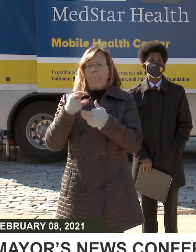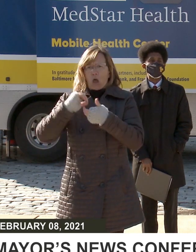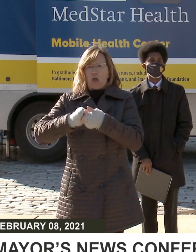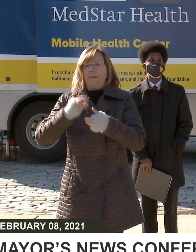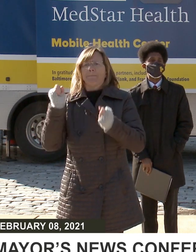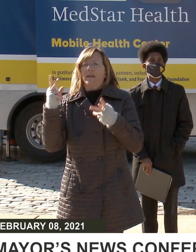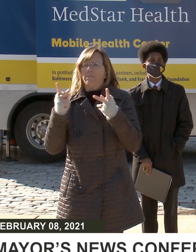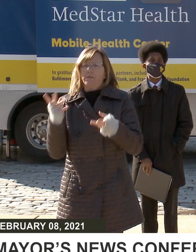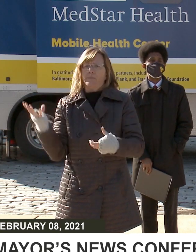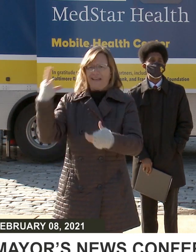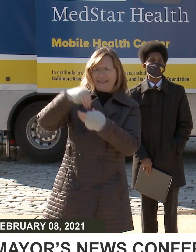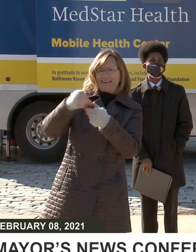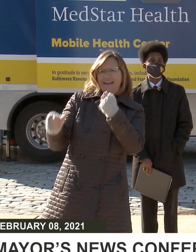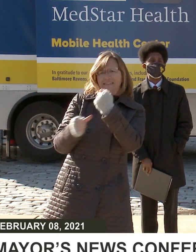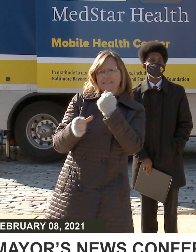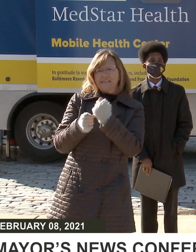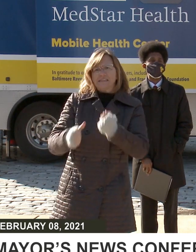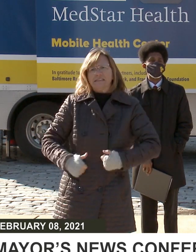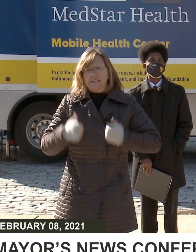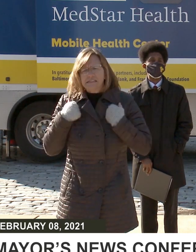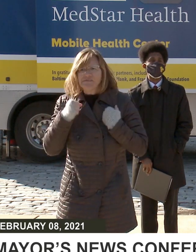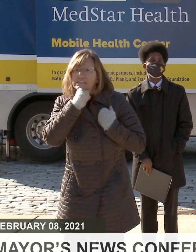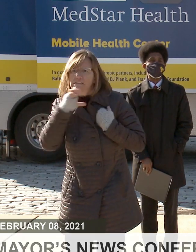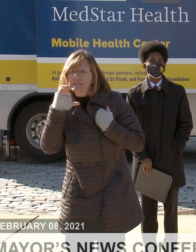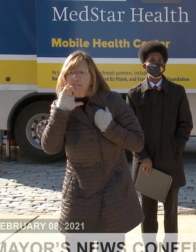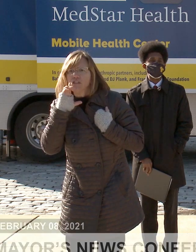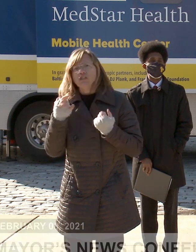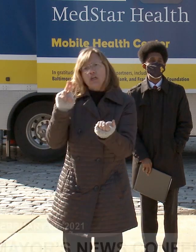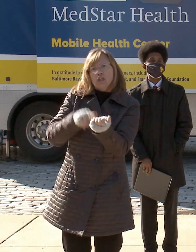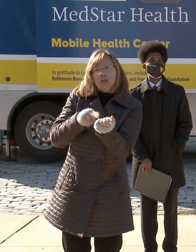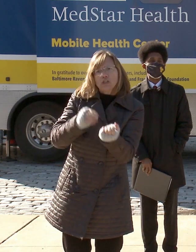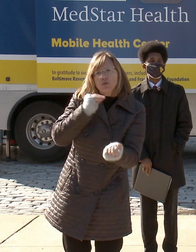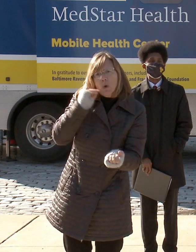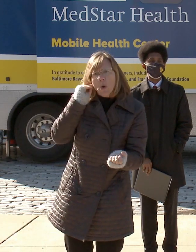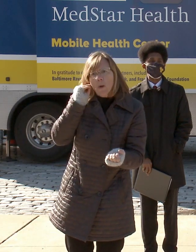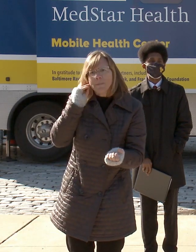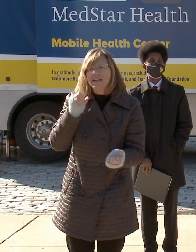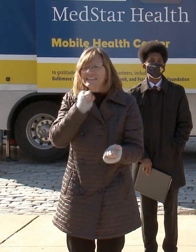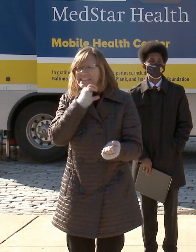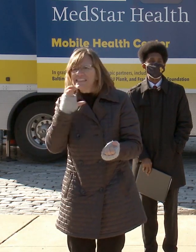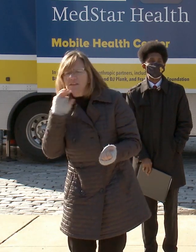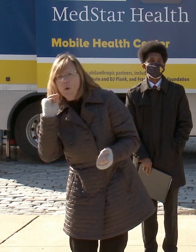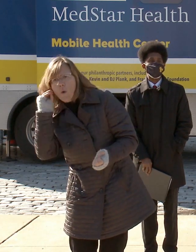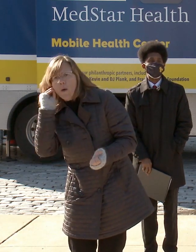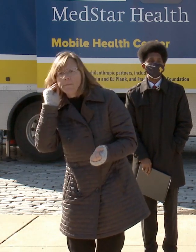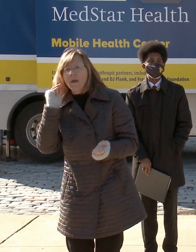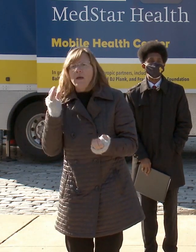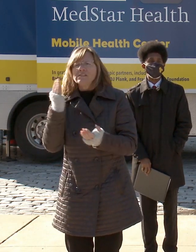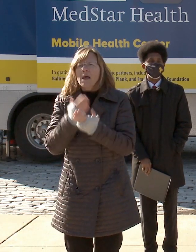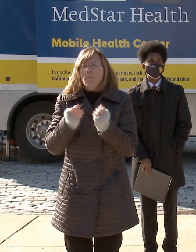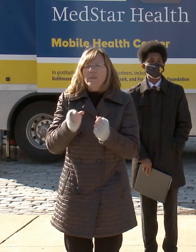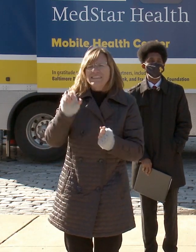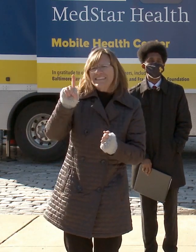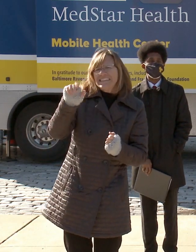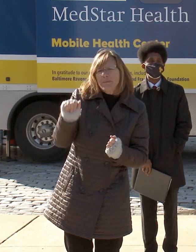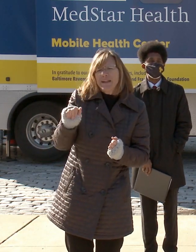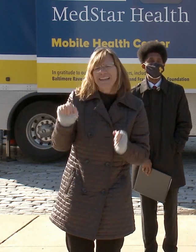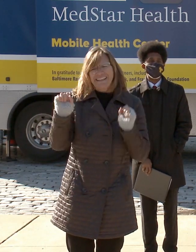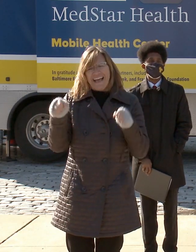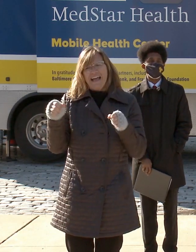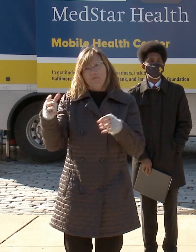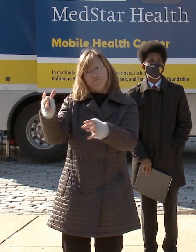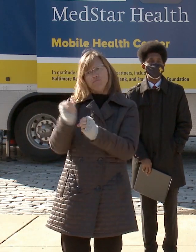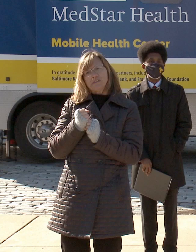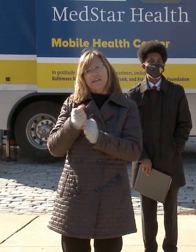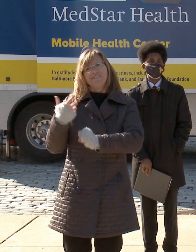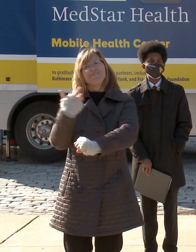living facilities, nursing homes, as well as those experiencing homelessness and living with disability, can look forward to receiving the coronavirus